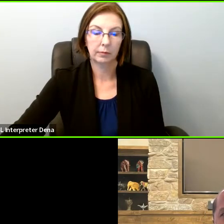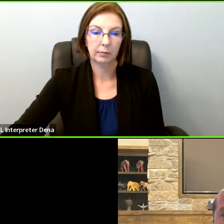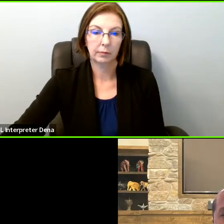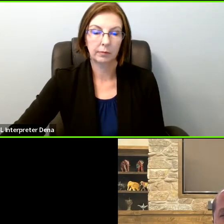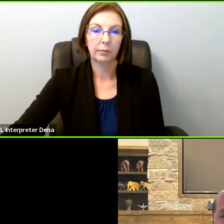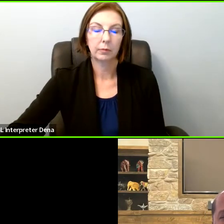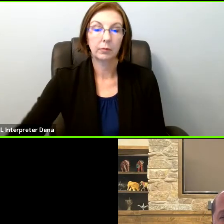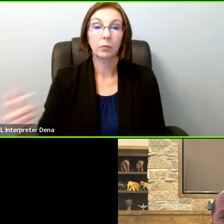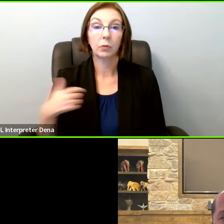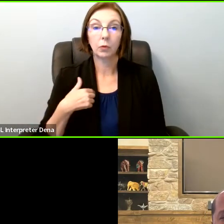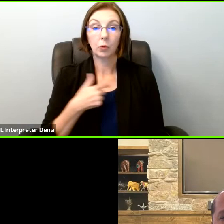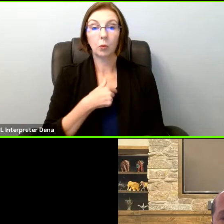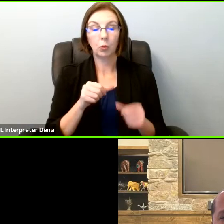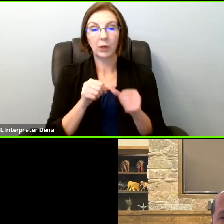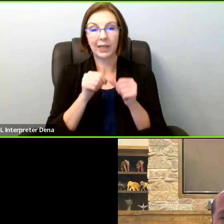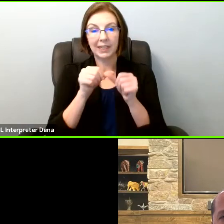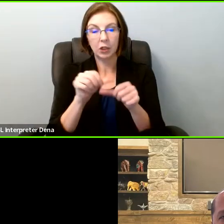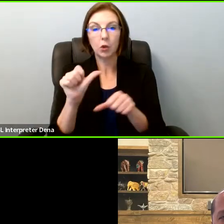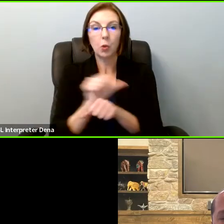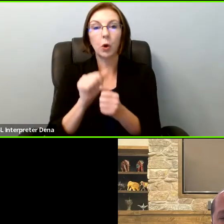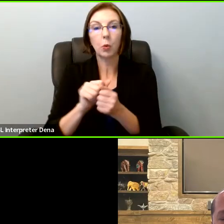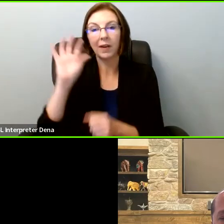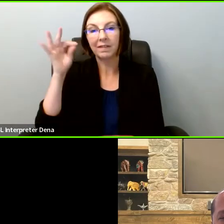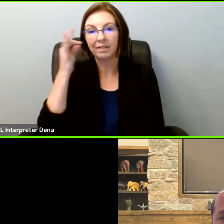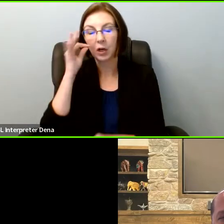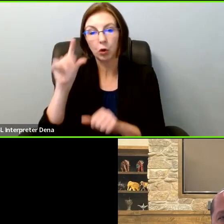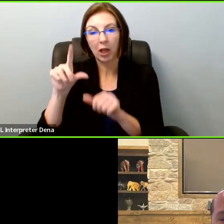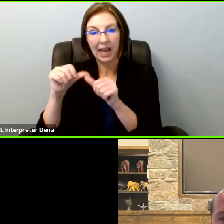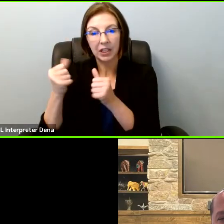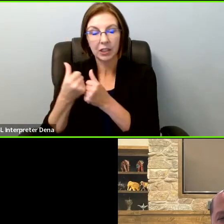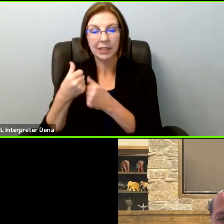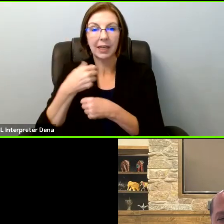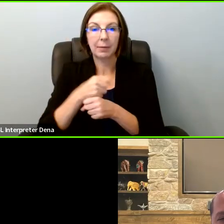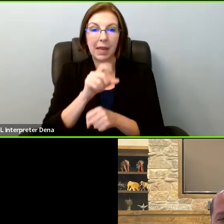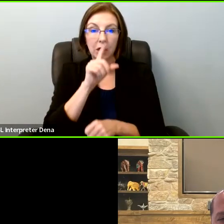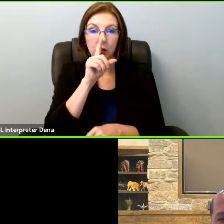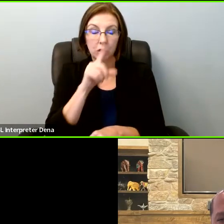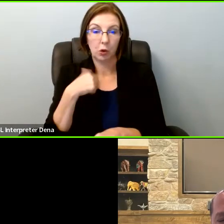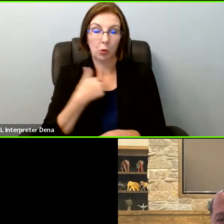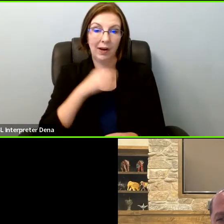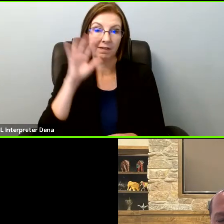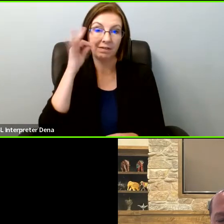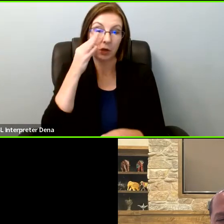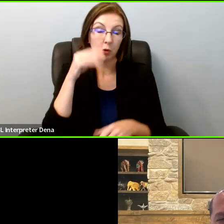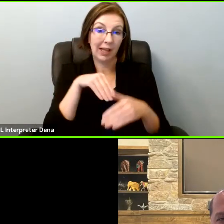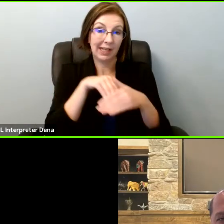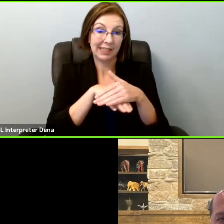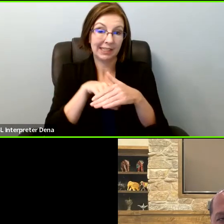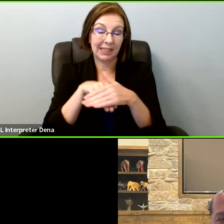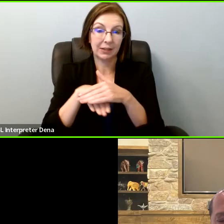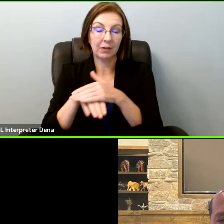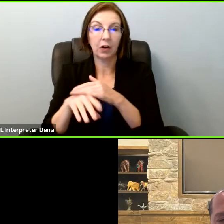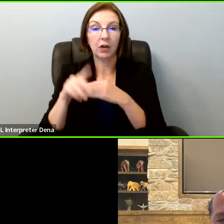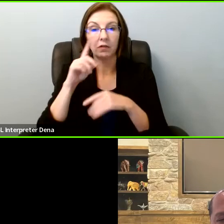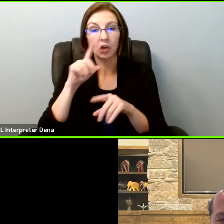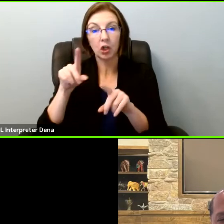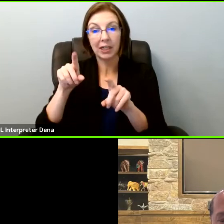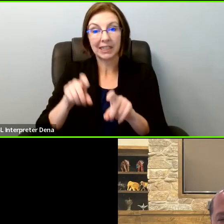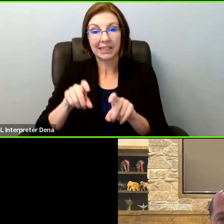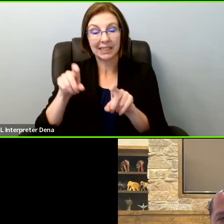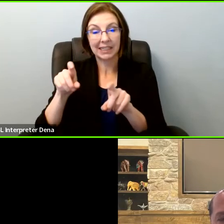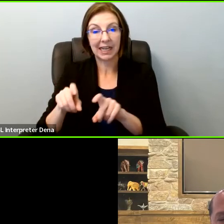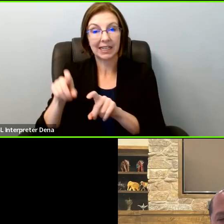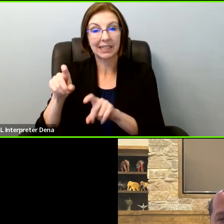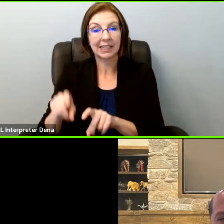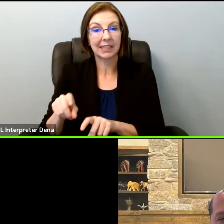We continue to work with federal agencies to ensure accessibility of documents, accessibility of testing. All that is